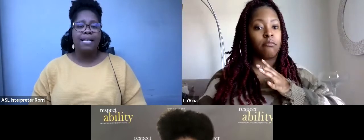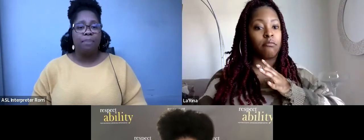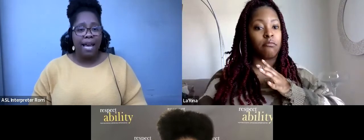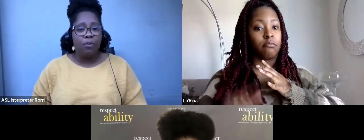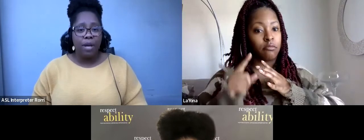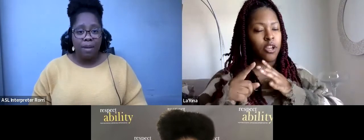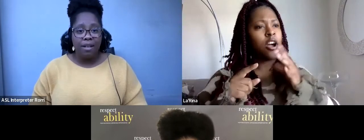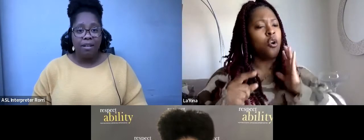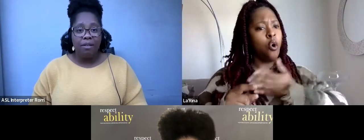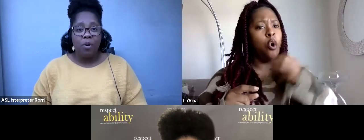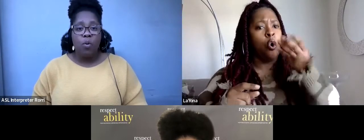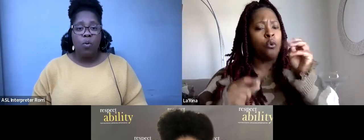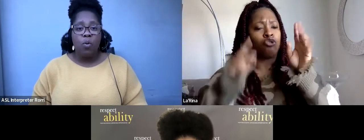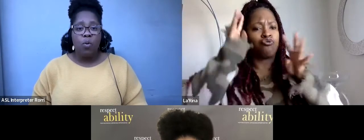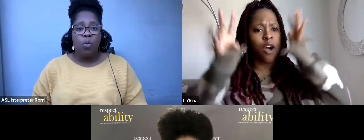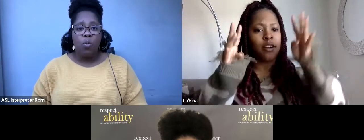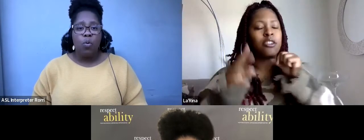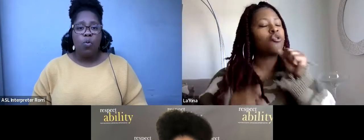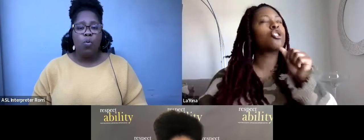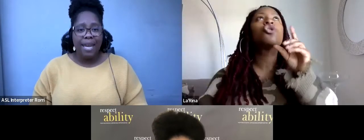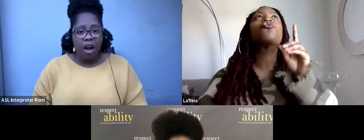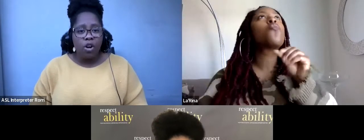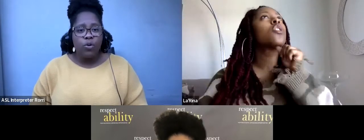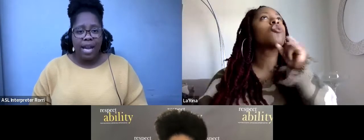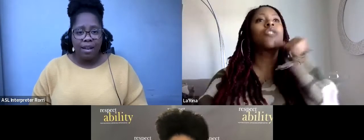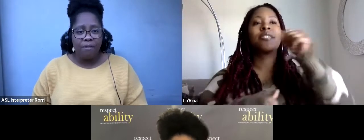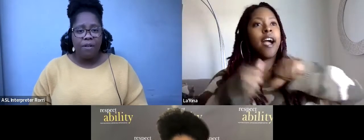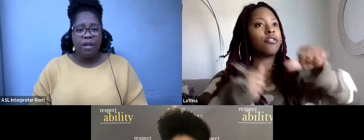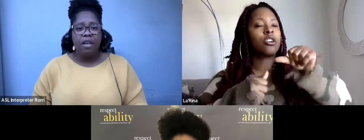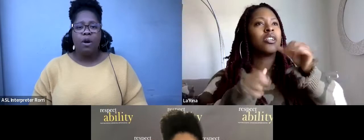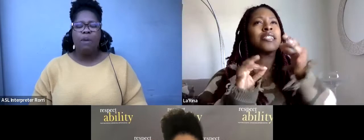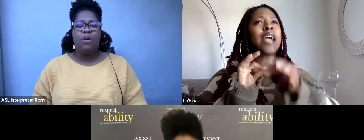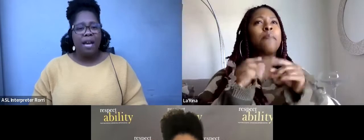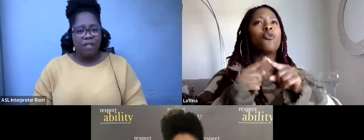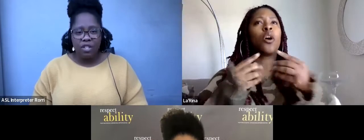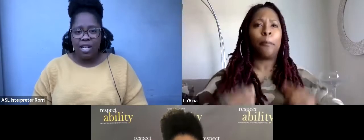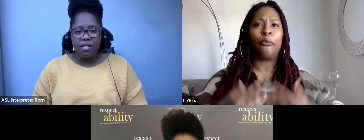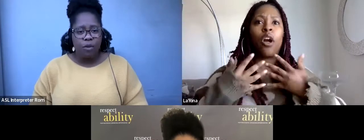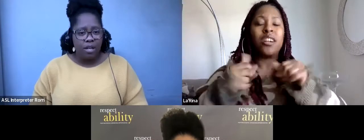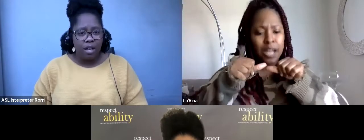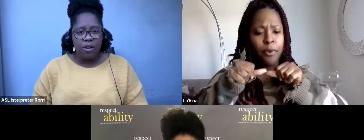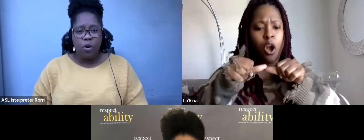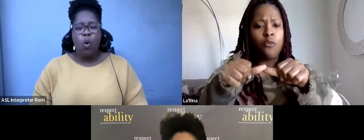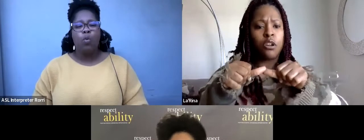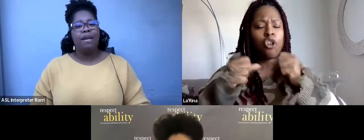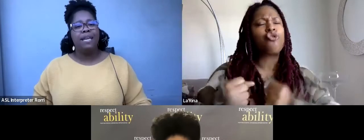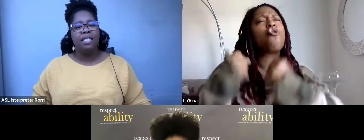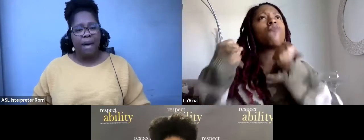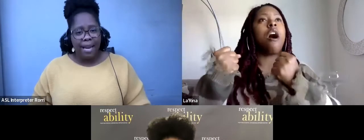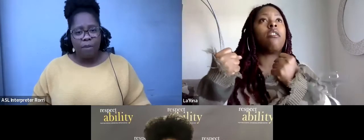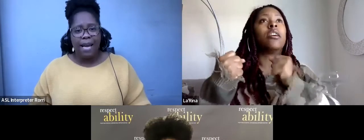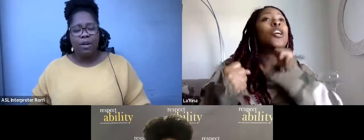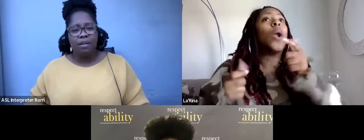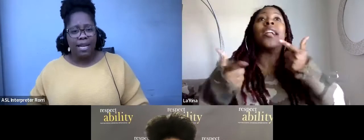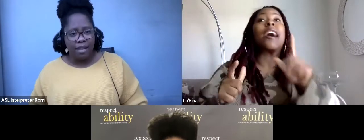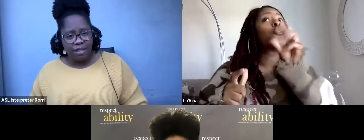Remember, as Black women, we are creative and we don't have to be jealous of one another. We can be